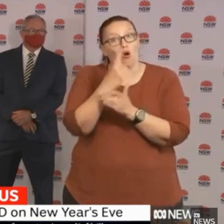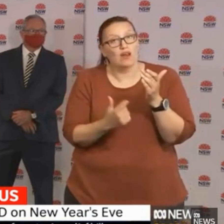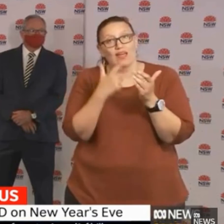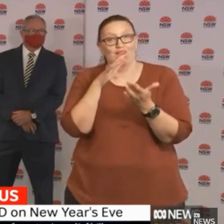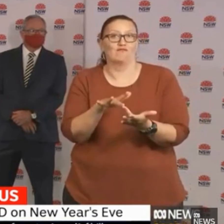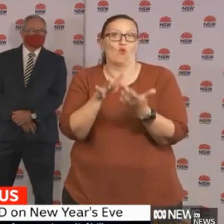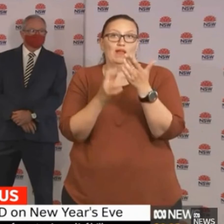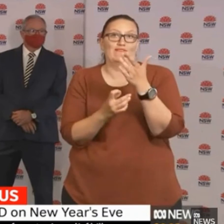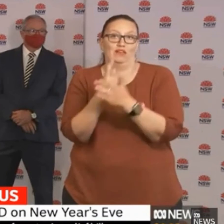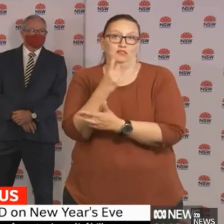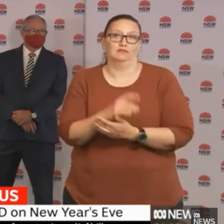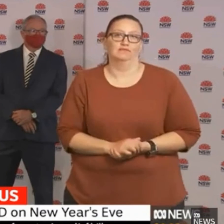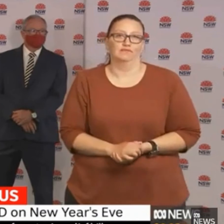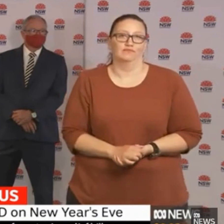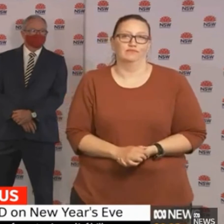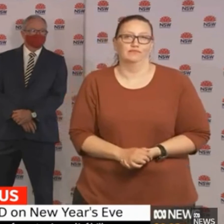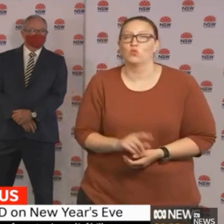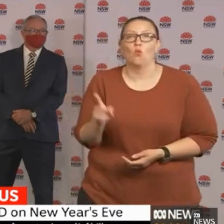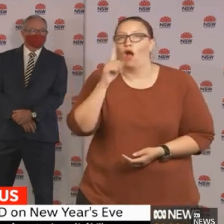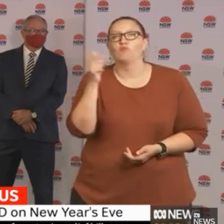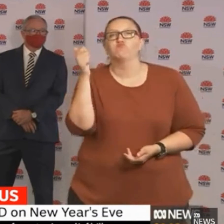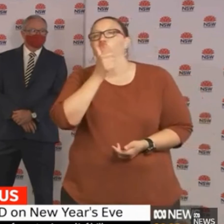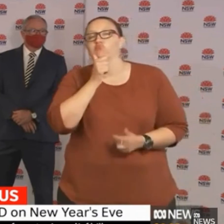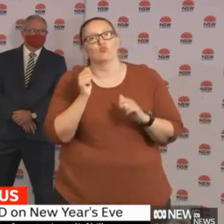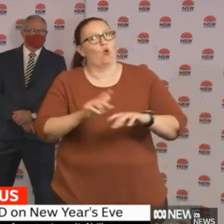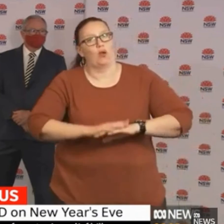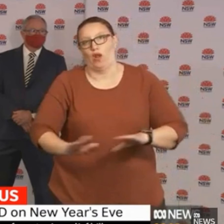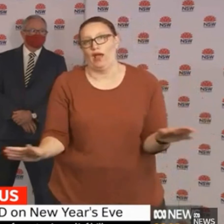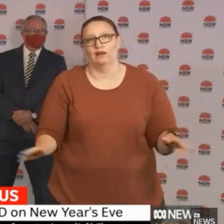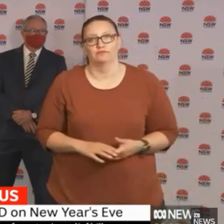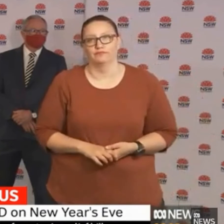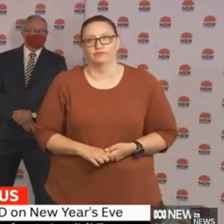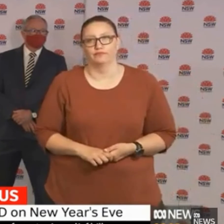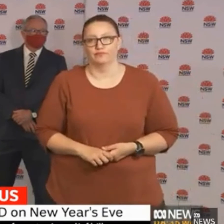formal level of organisation provided by the local council.